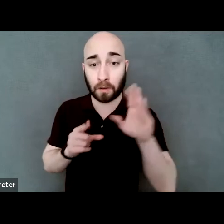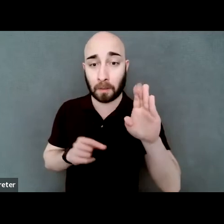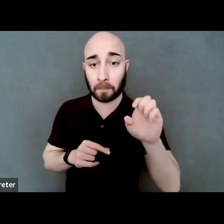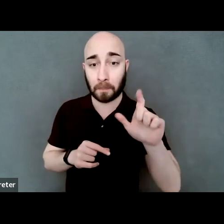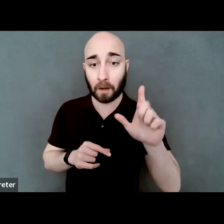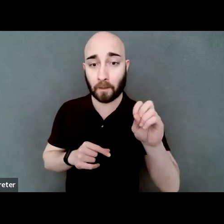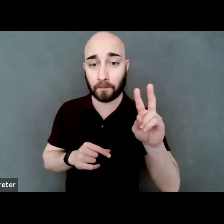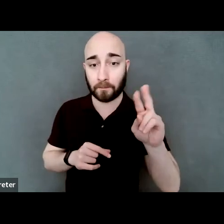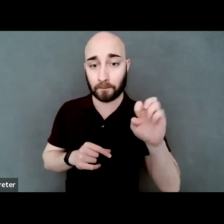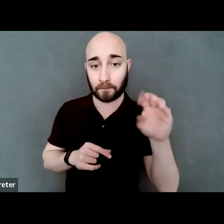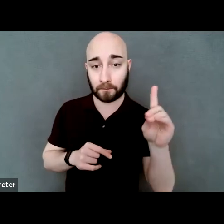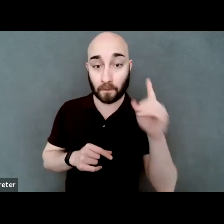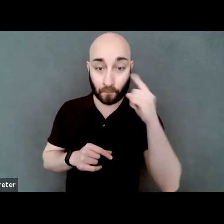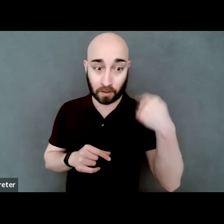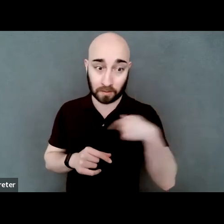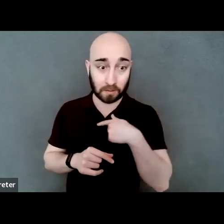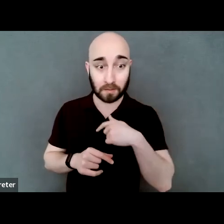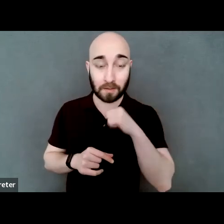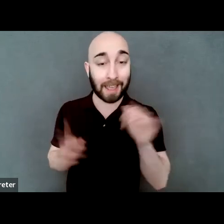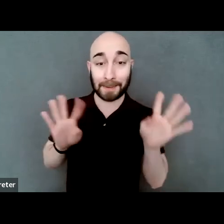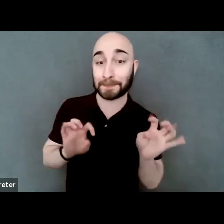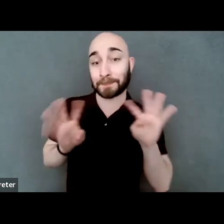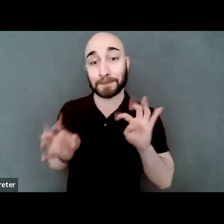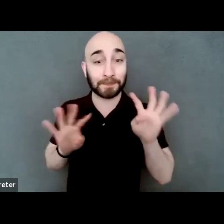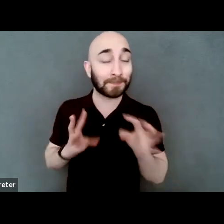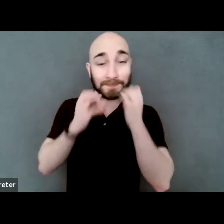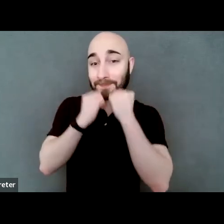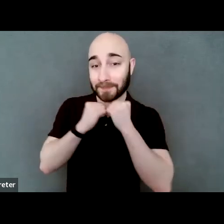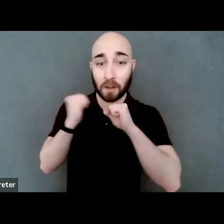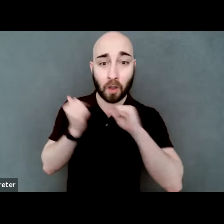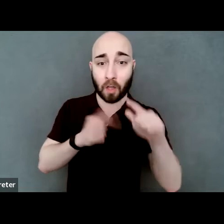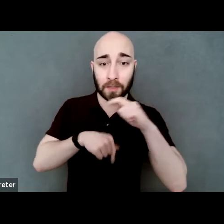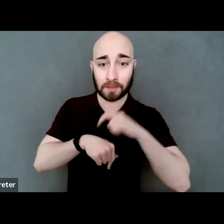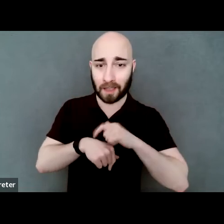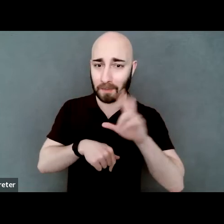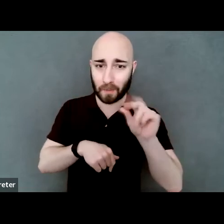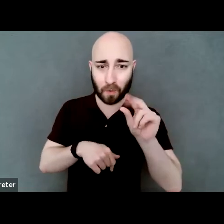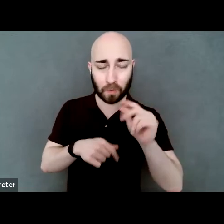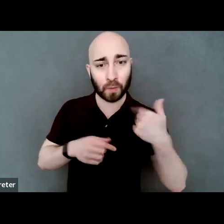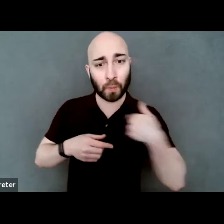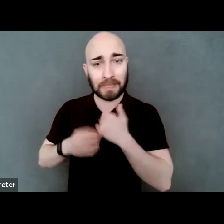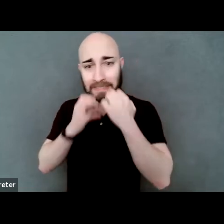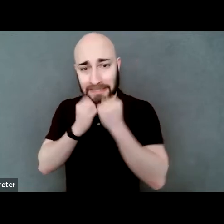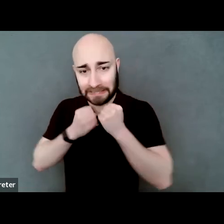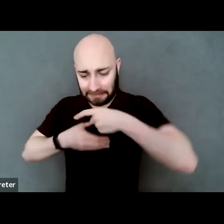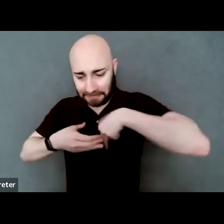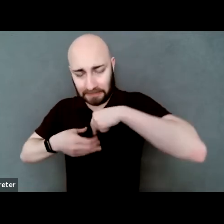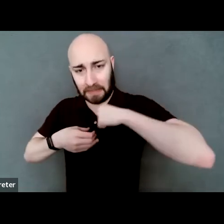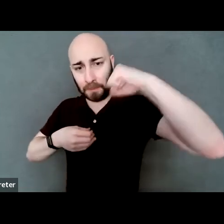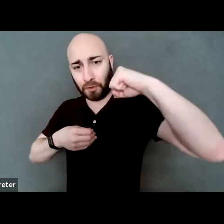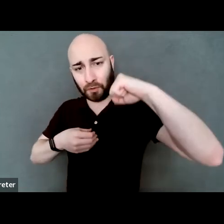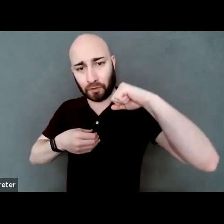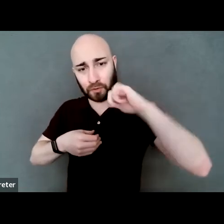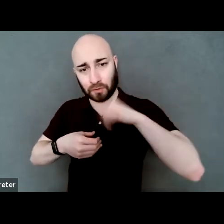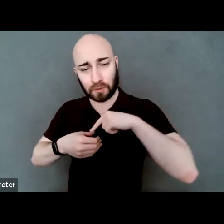You know, for us, it's not a happy, happy, joy, joy all the time term. It's about going against the grain. I love that term that Dr.